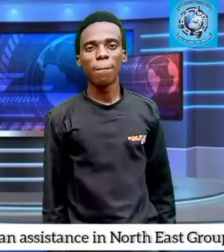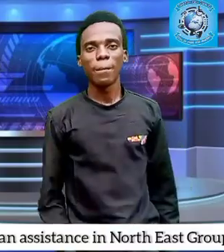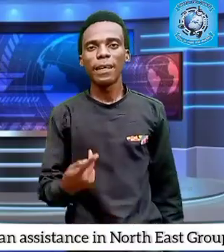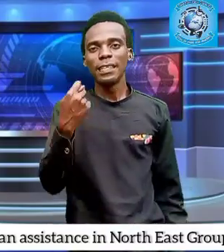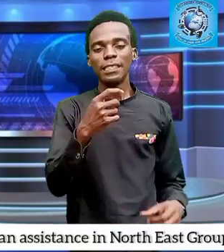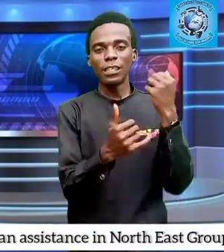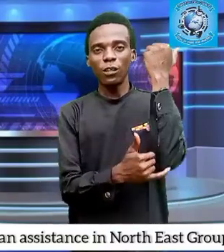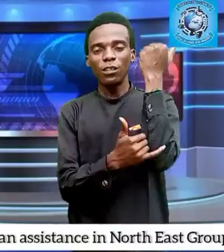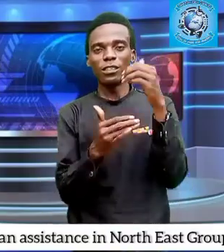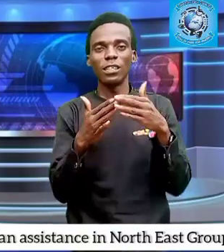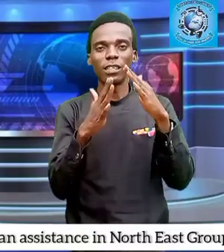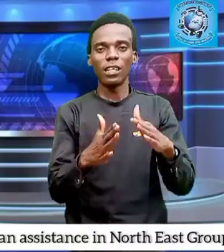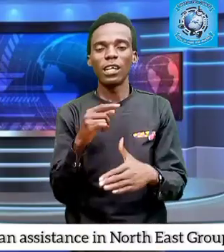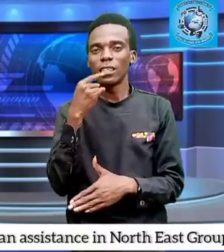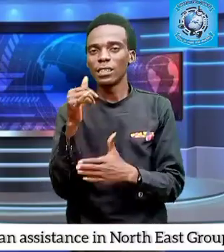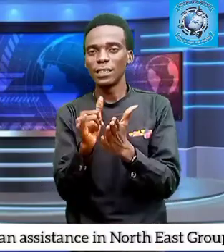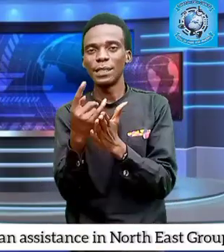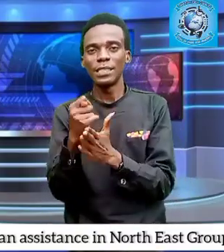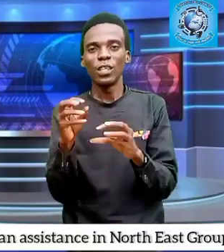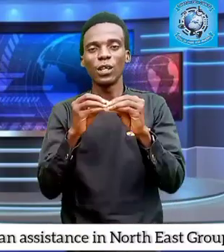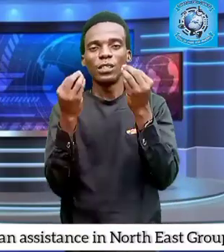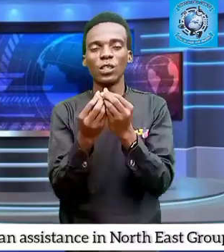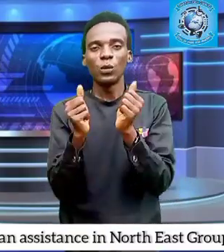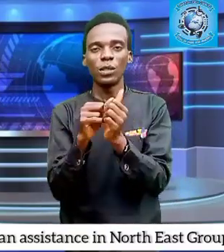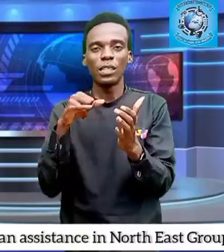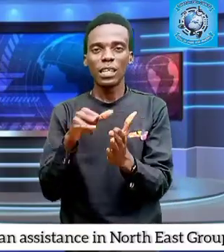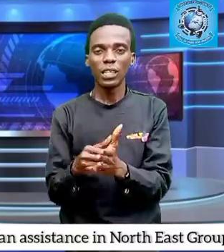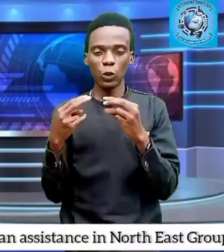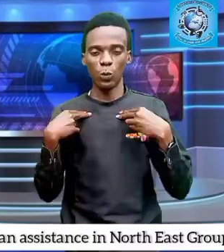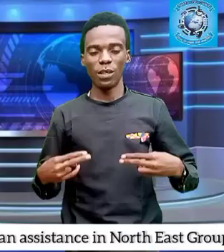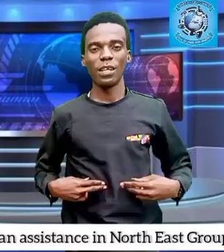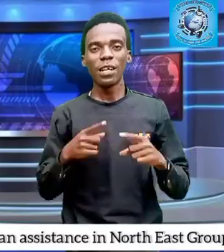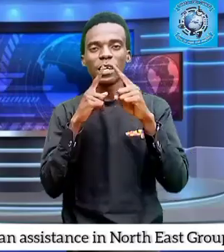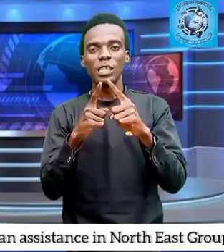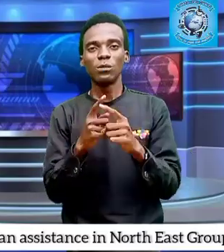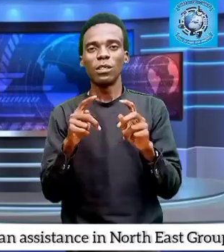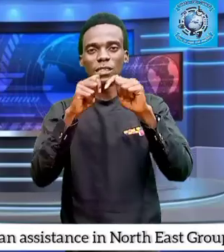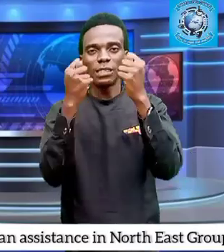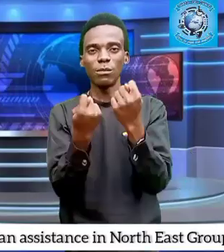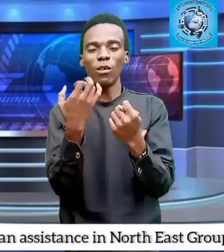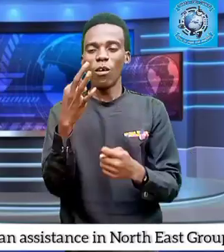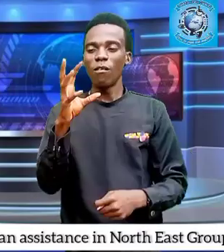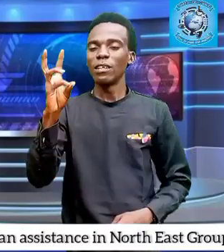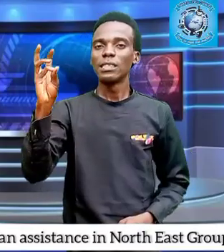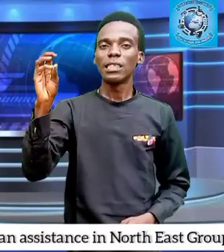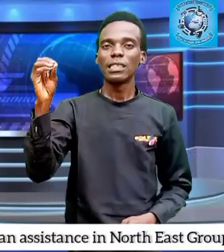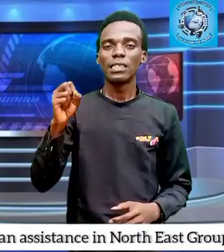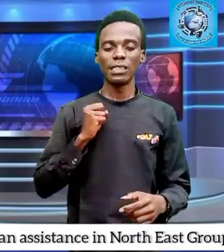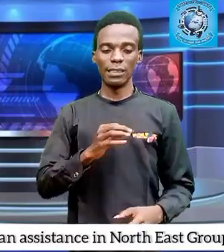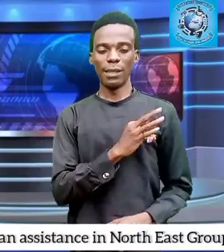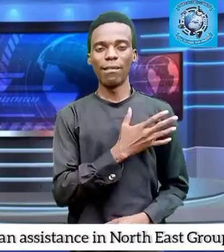The country director noted that the organization, with its humanitarian response team of 60 staff and